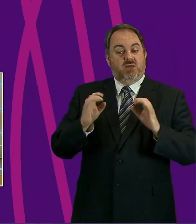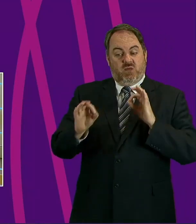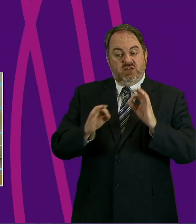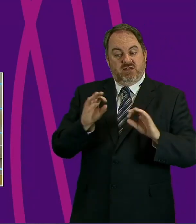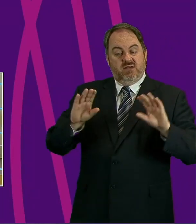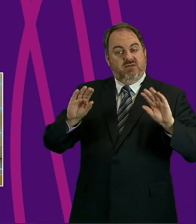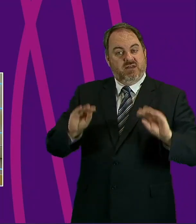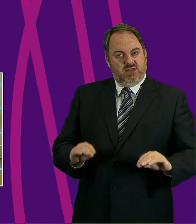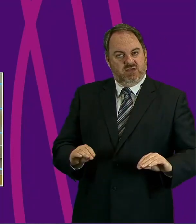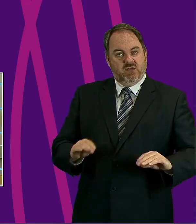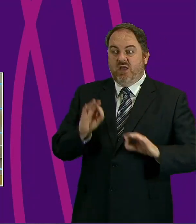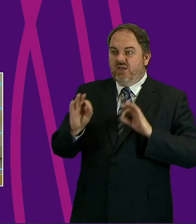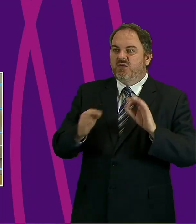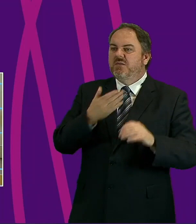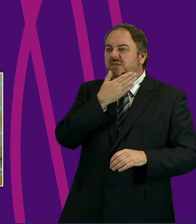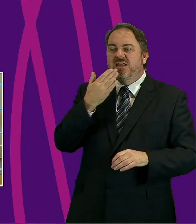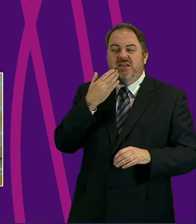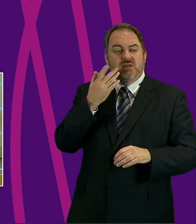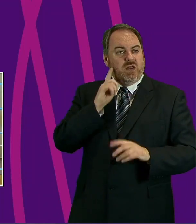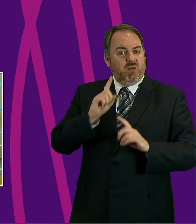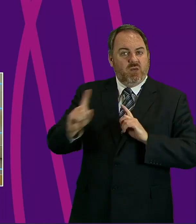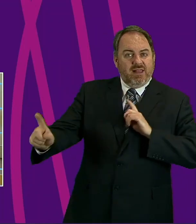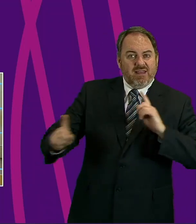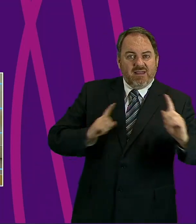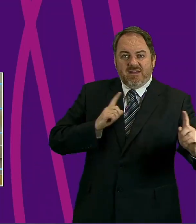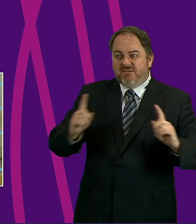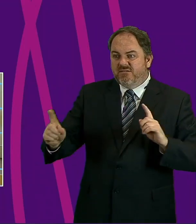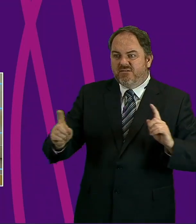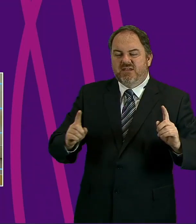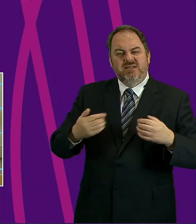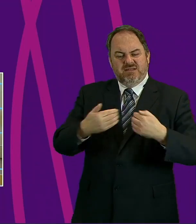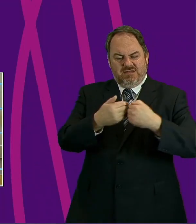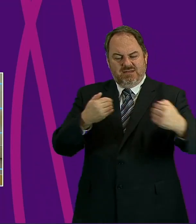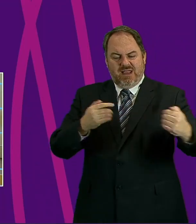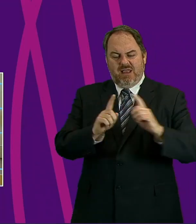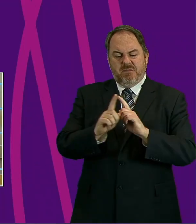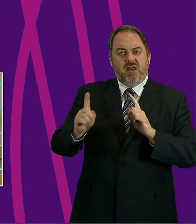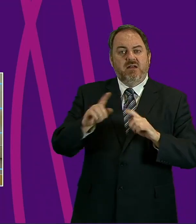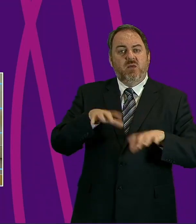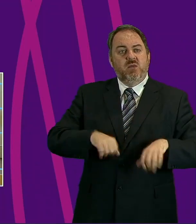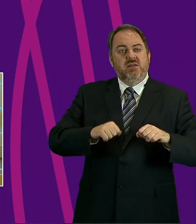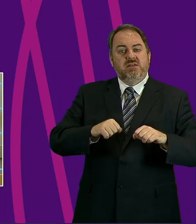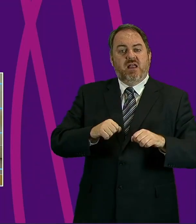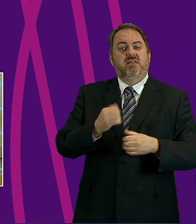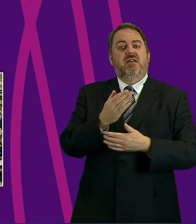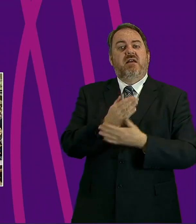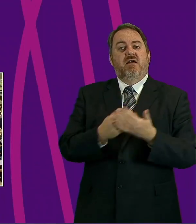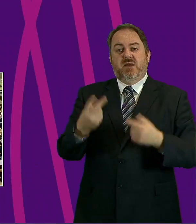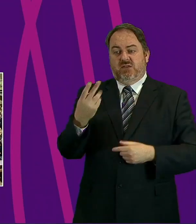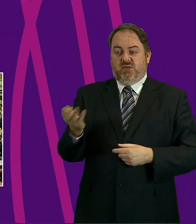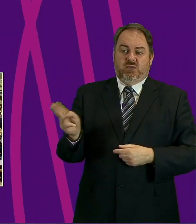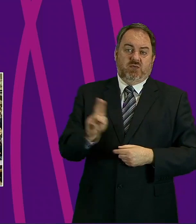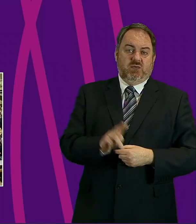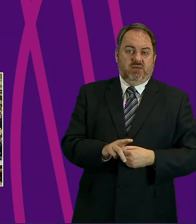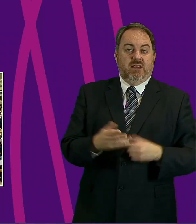Can I encourage members to leave safely, observing social distance, and we will resume at 2:30. Parliament is suspended.